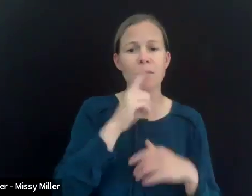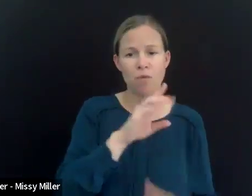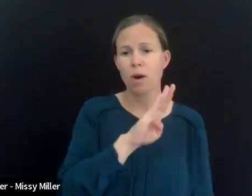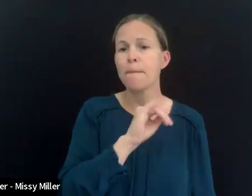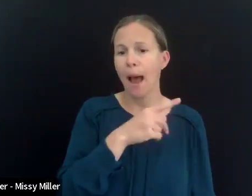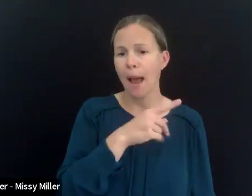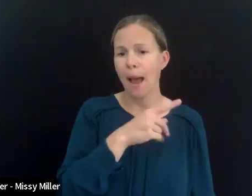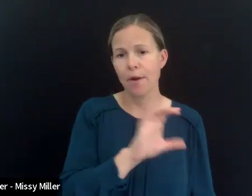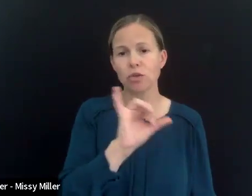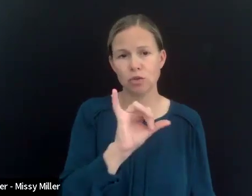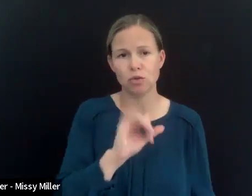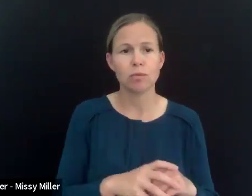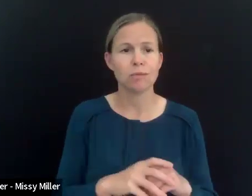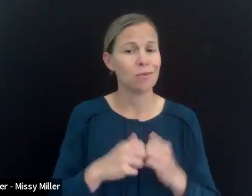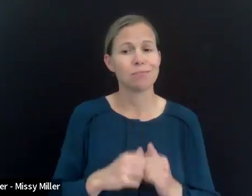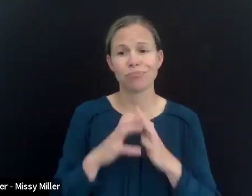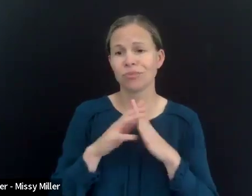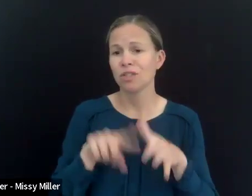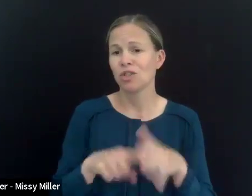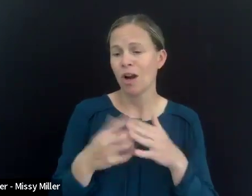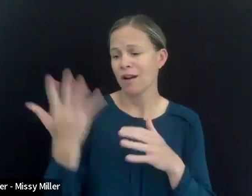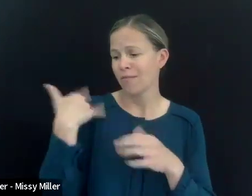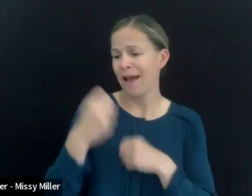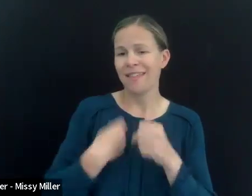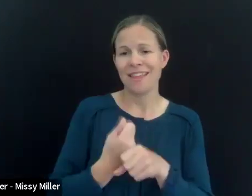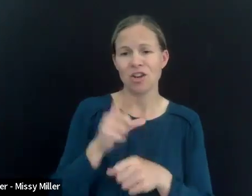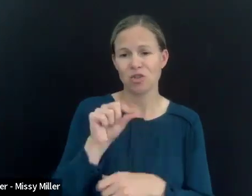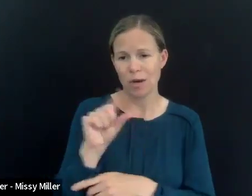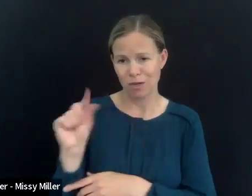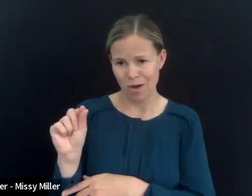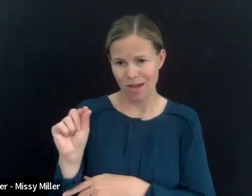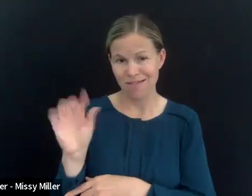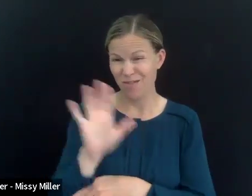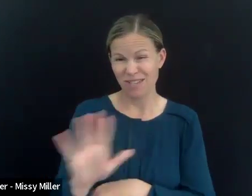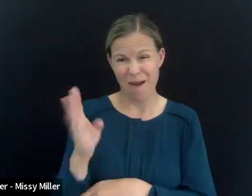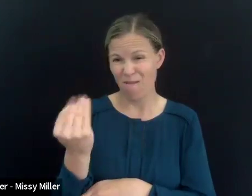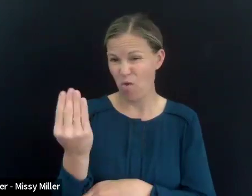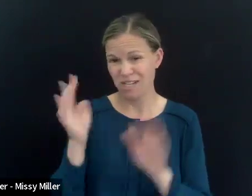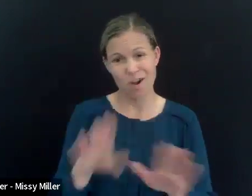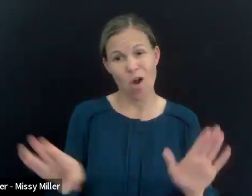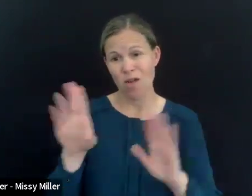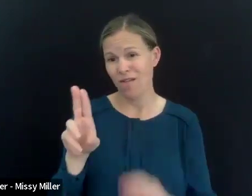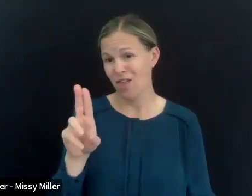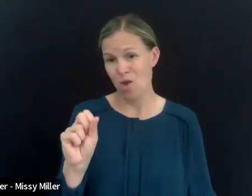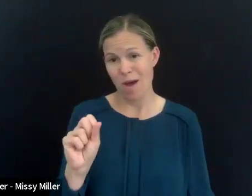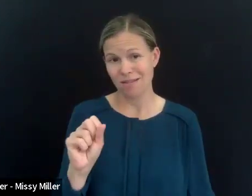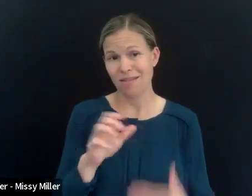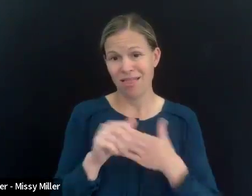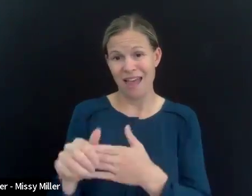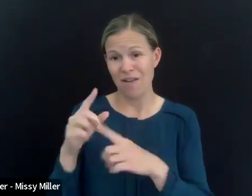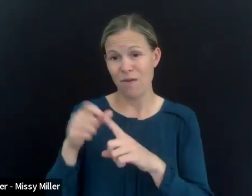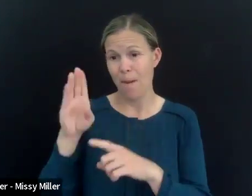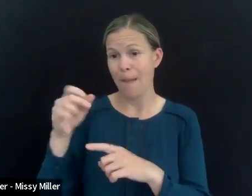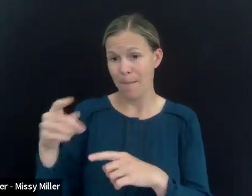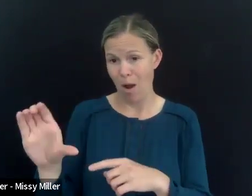equity was started in 2020, there were only about 14 BIPOC-led birth centers in our whole country. And now, as I mentioned,